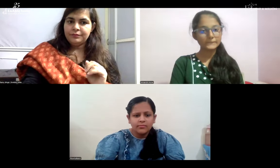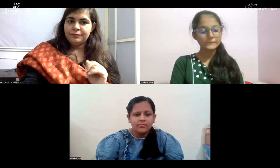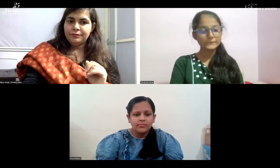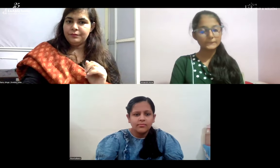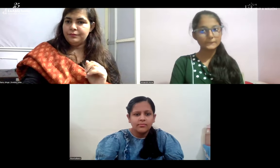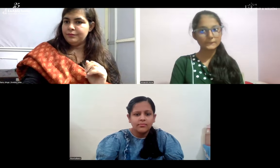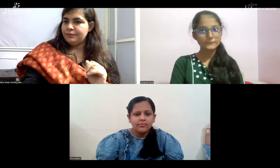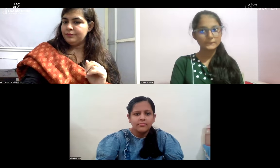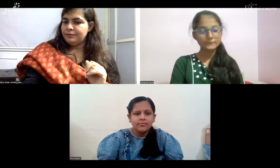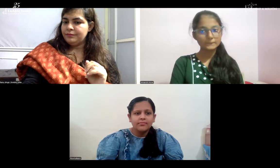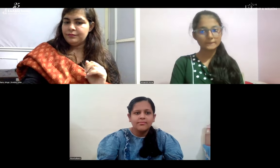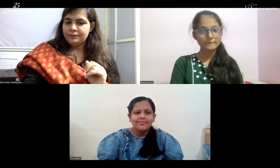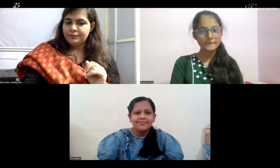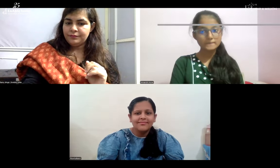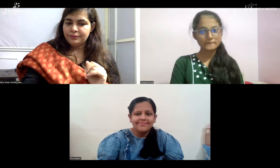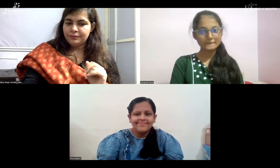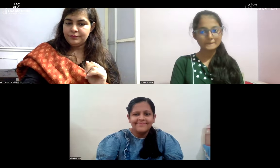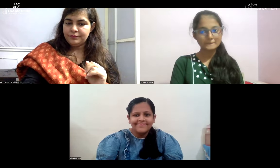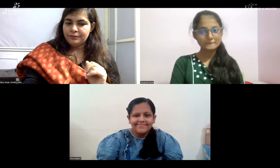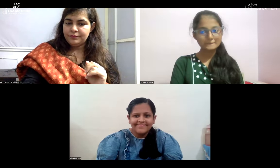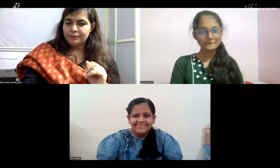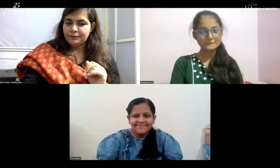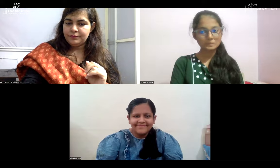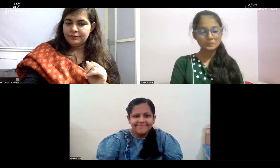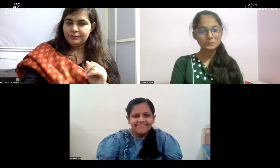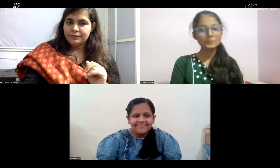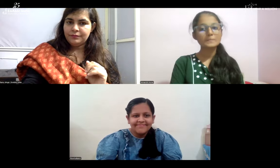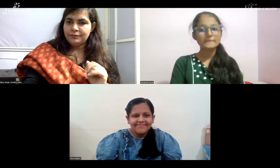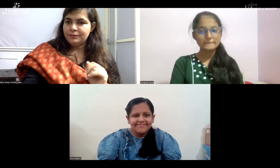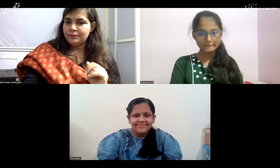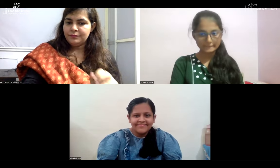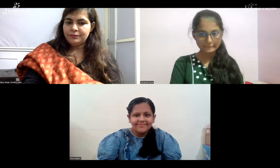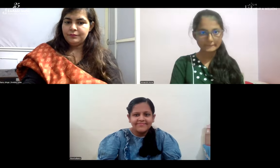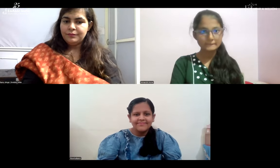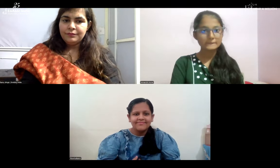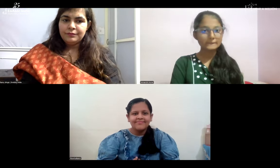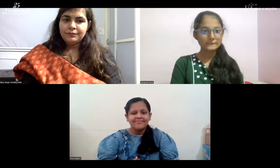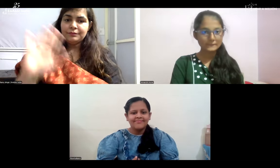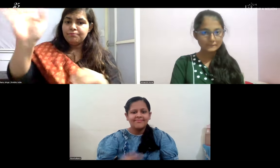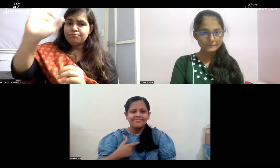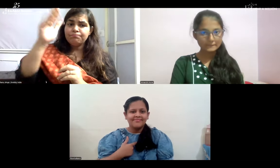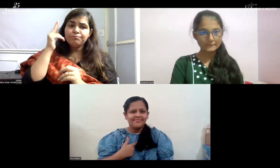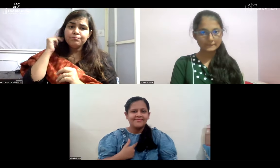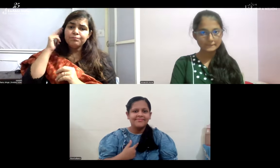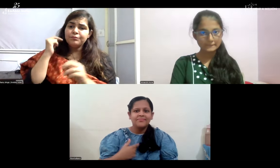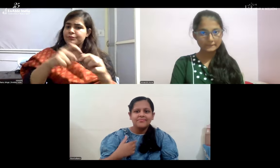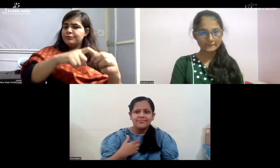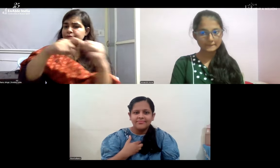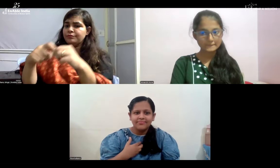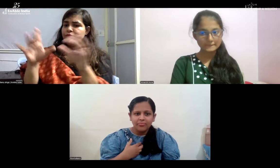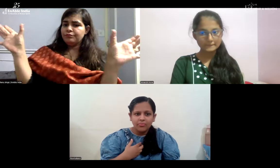five panelists. So when you're talking about stress and reading helps to de-stress, so I would like to add that you can